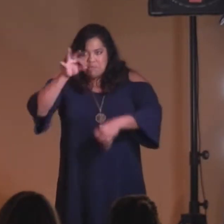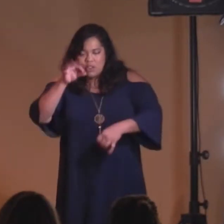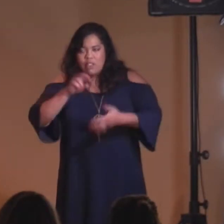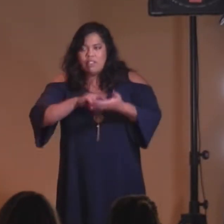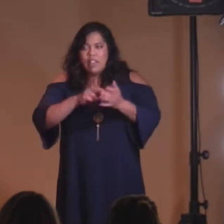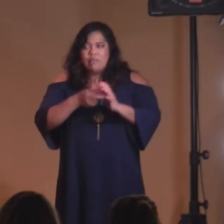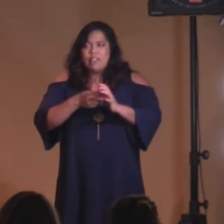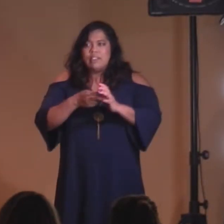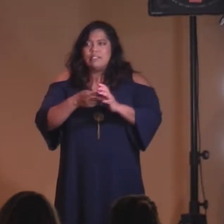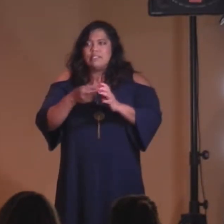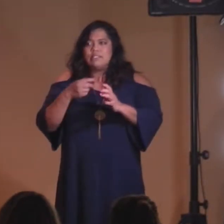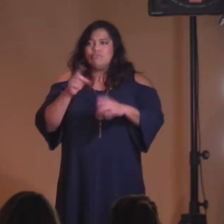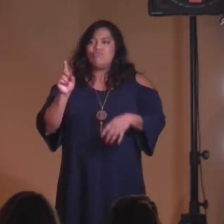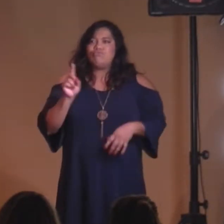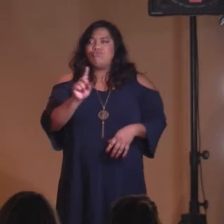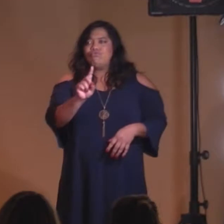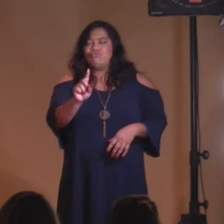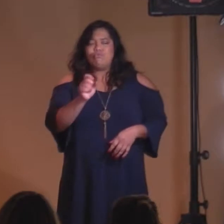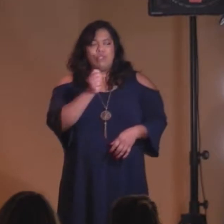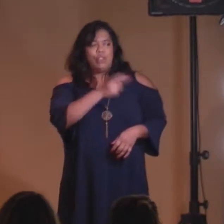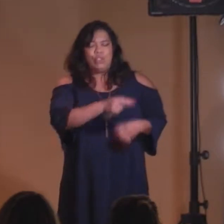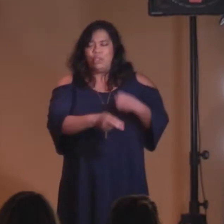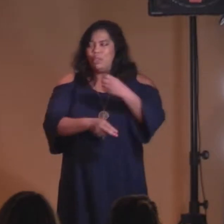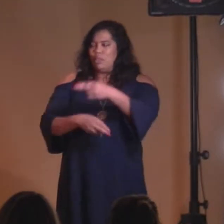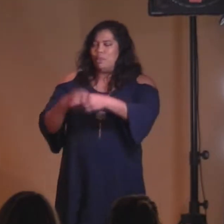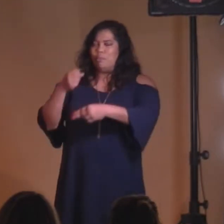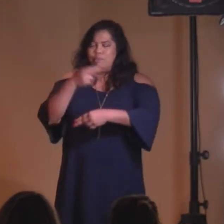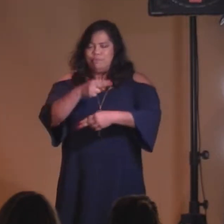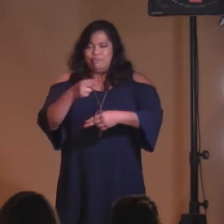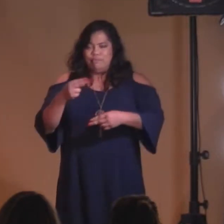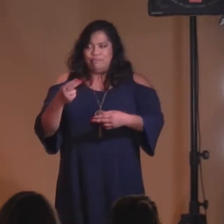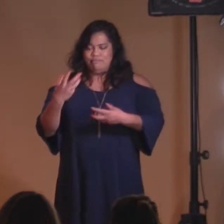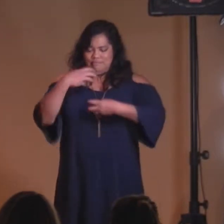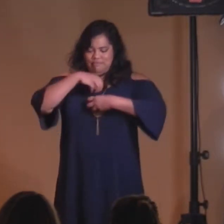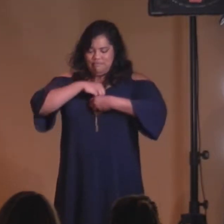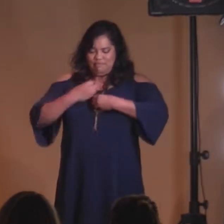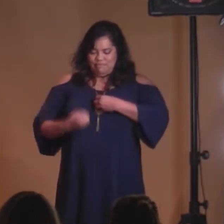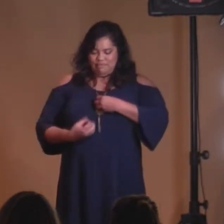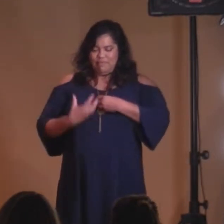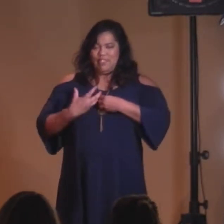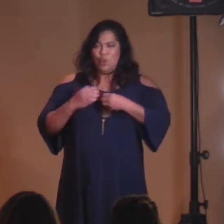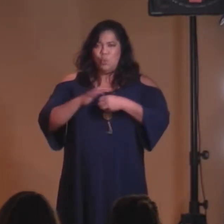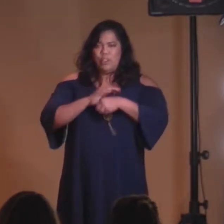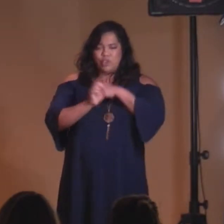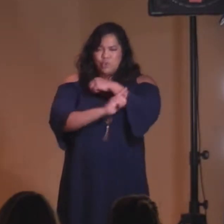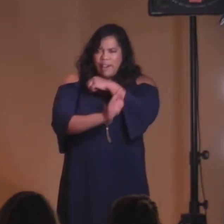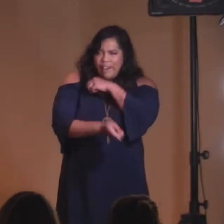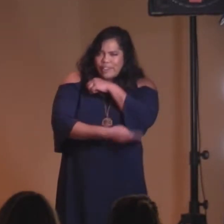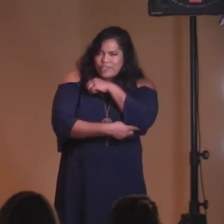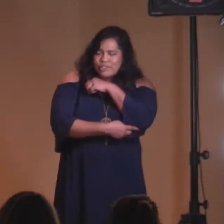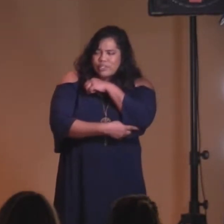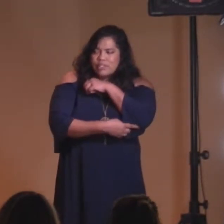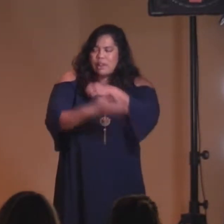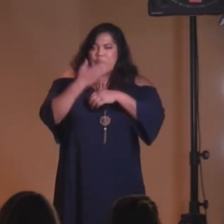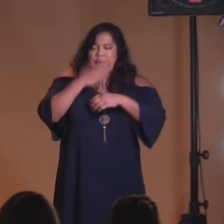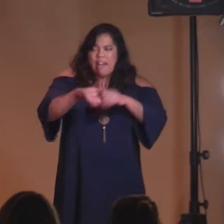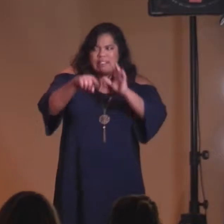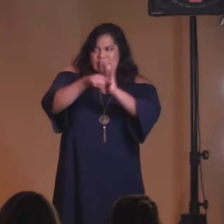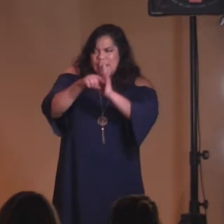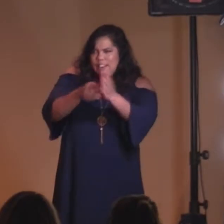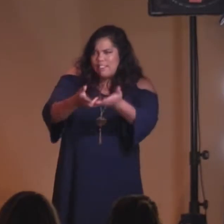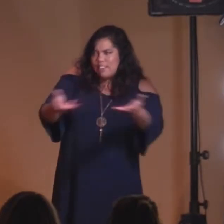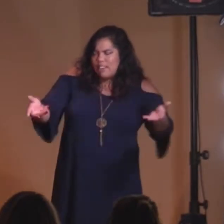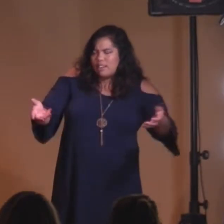depositing trash into our lives, into the environment of our lives? And one of the things that we tend